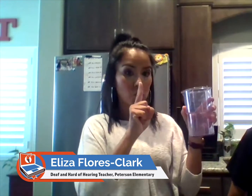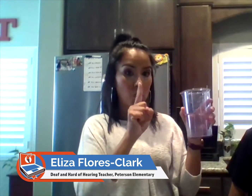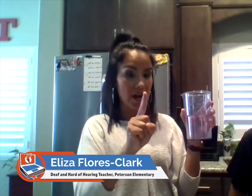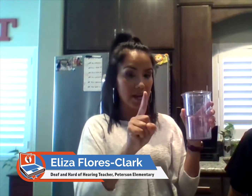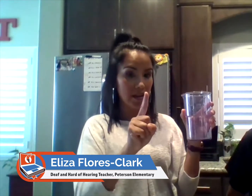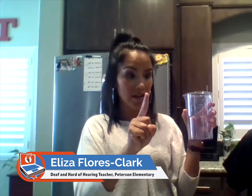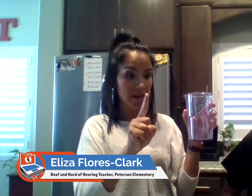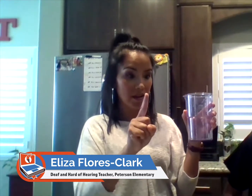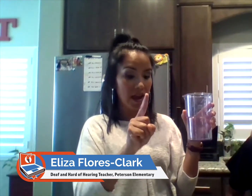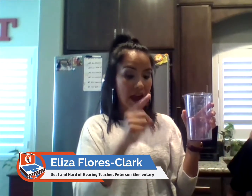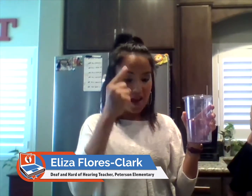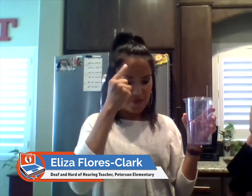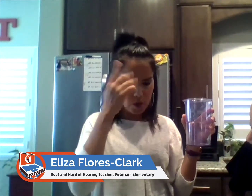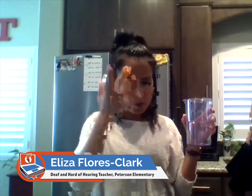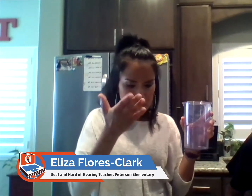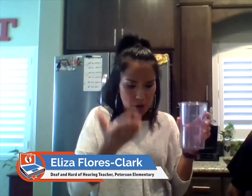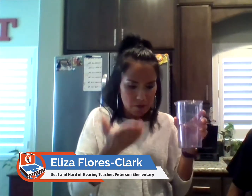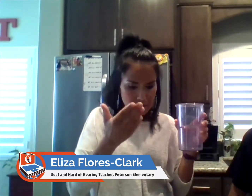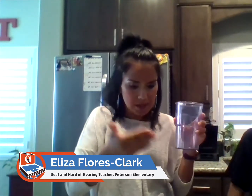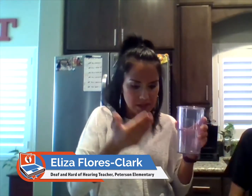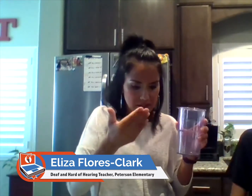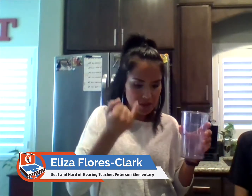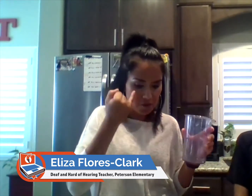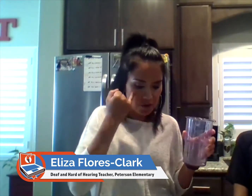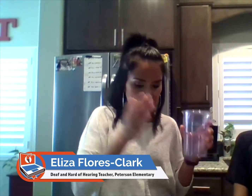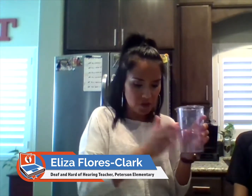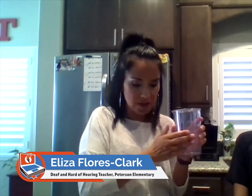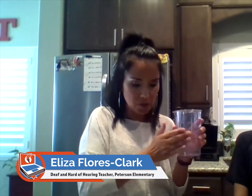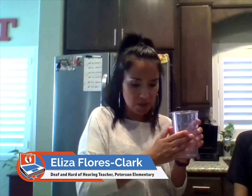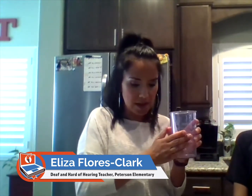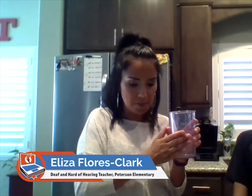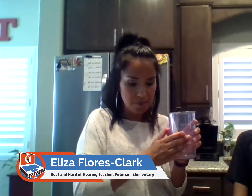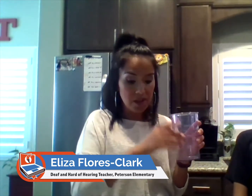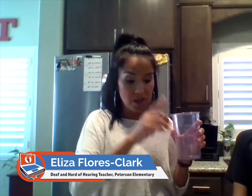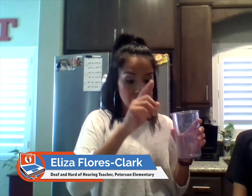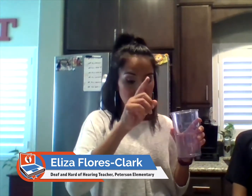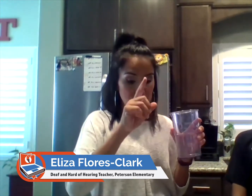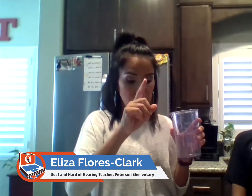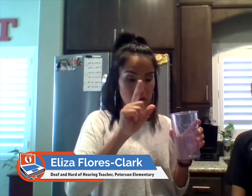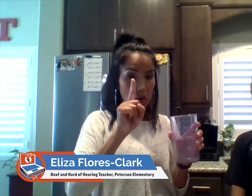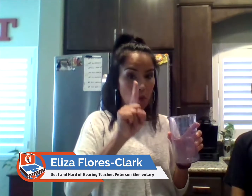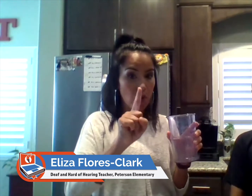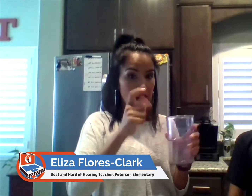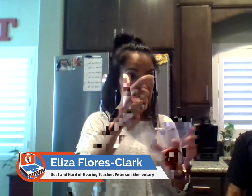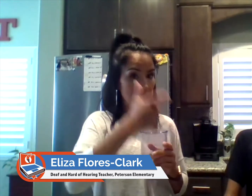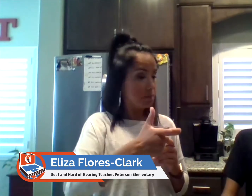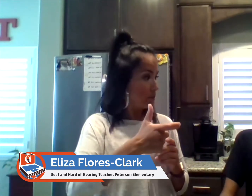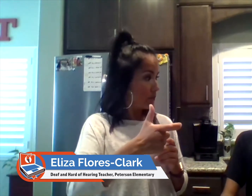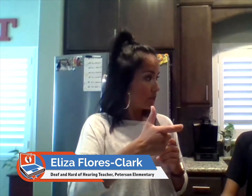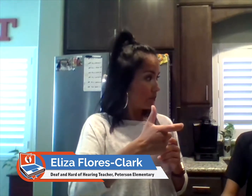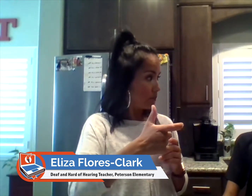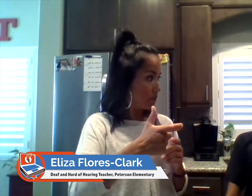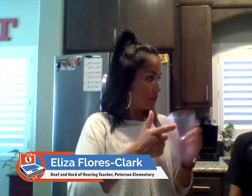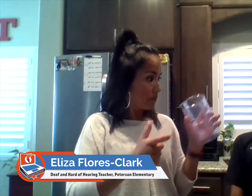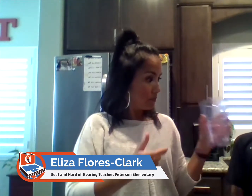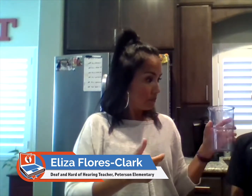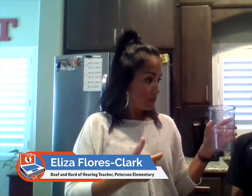1. I think what's probably easier is if we fill this one up to 1 cup